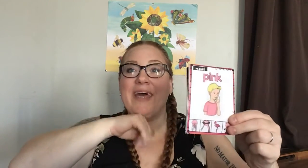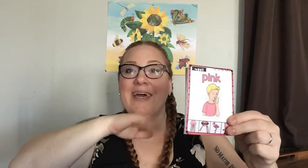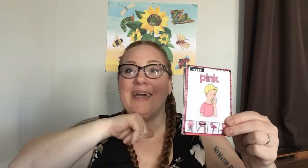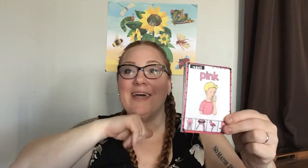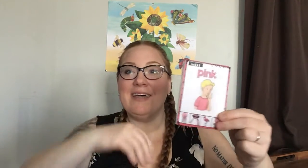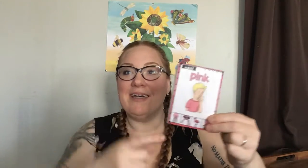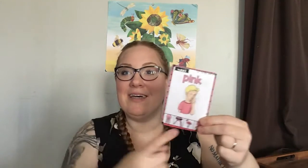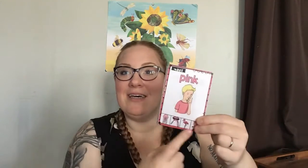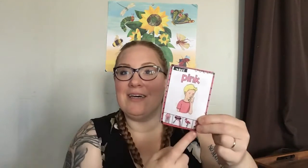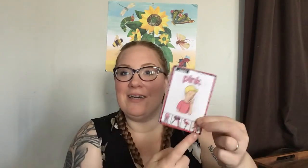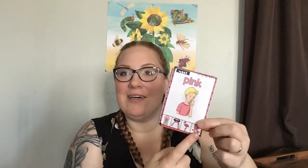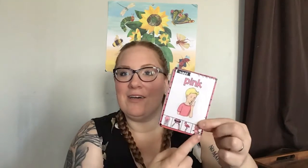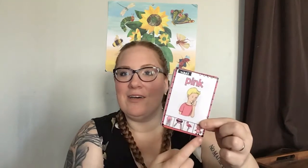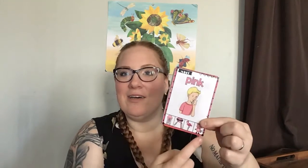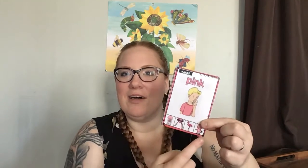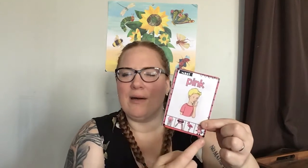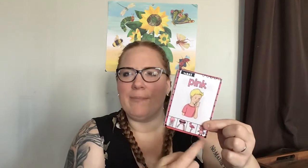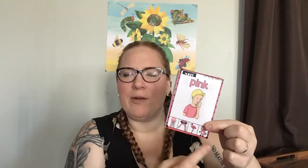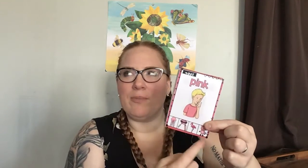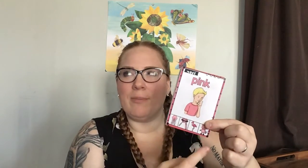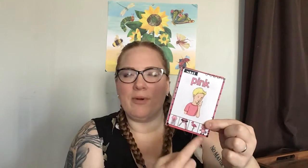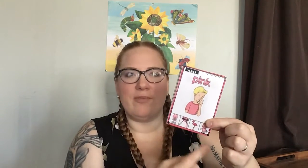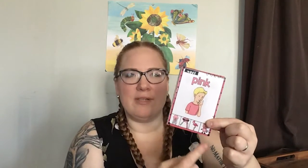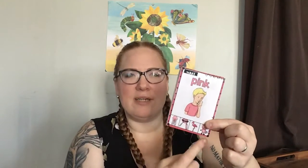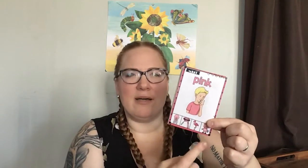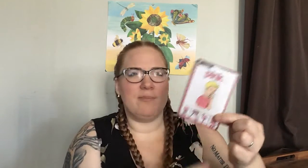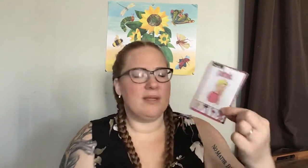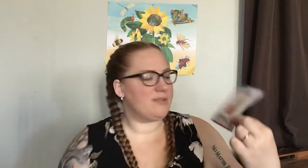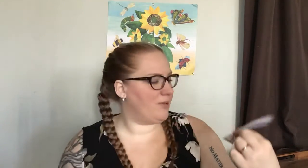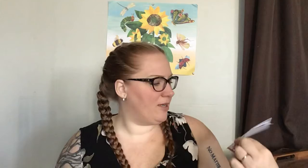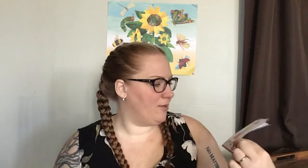pig. I don't remember if we saw him this week.